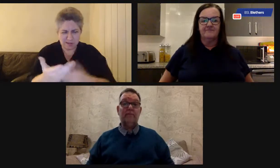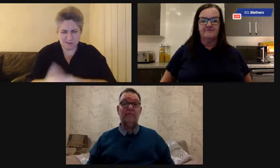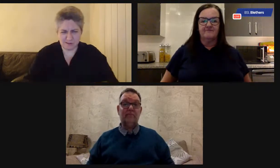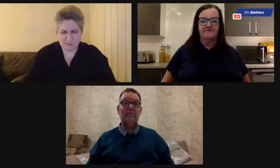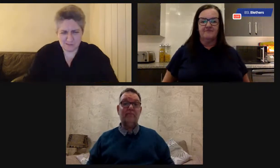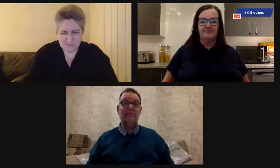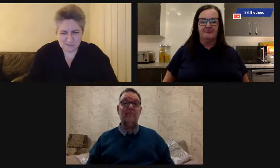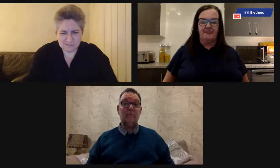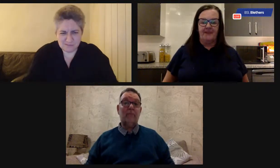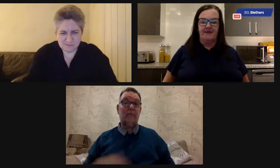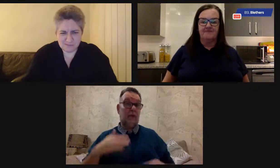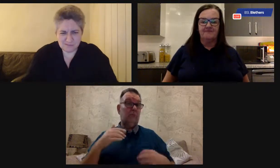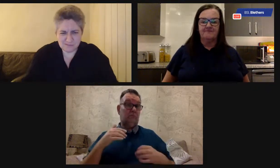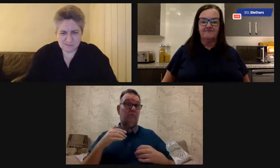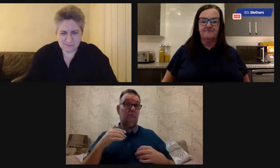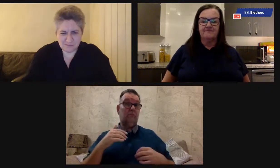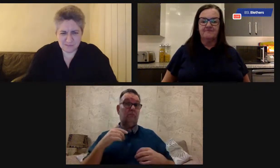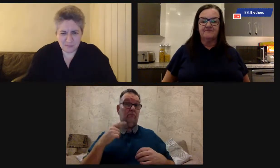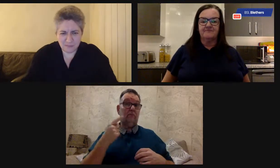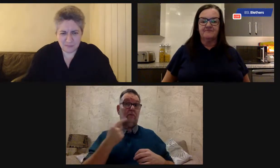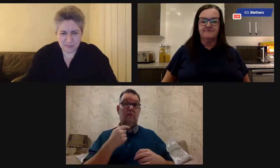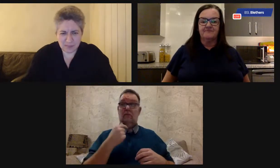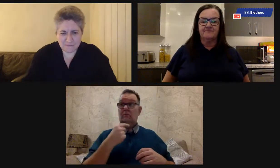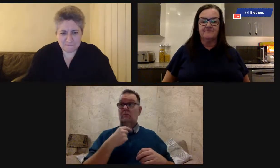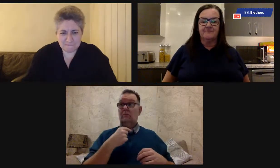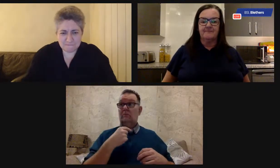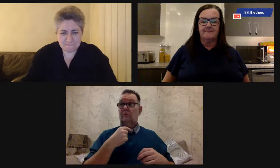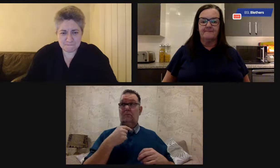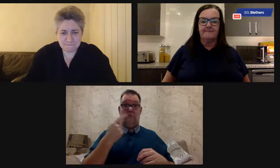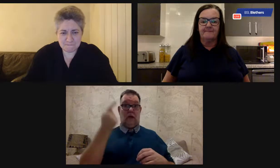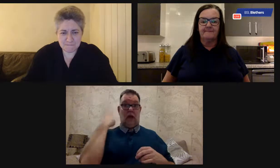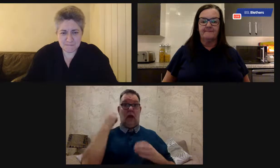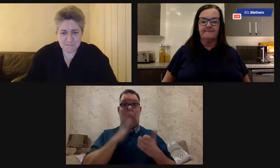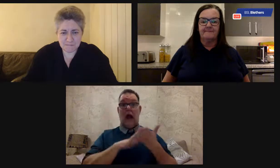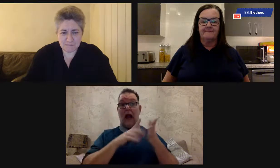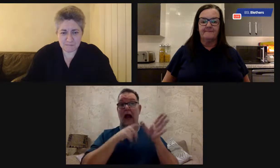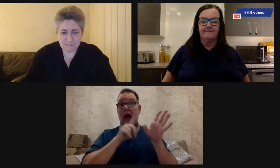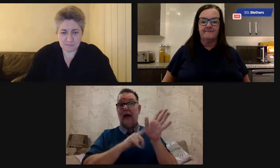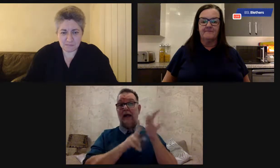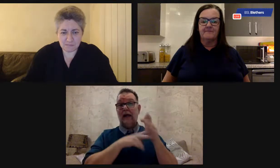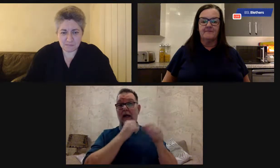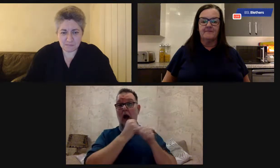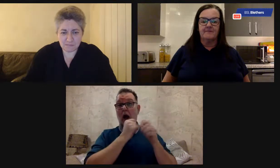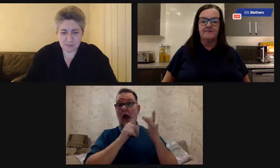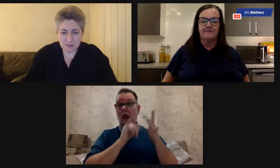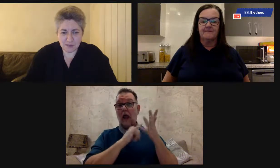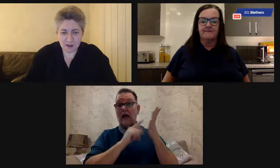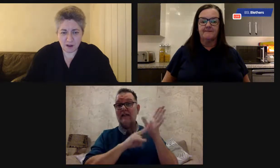haven't seen you for years, and might be seeing people I haven't seen since school. Maybe what's it like?